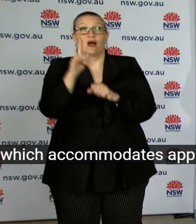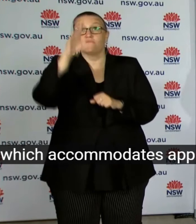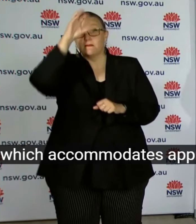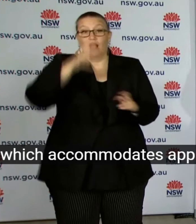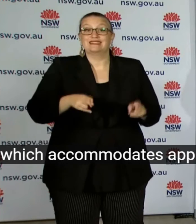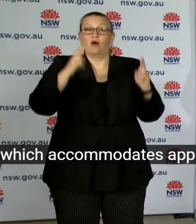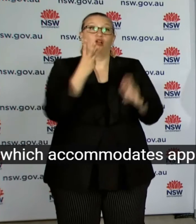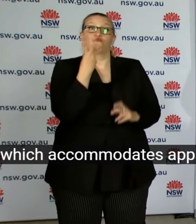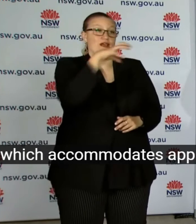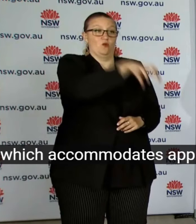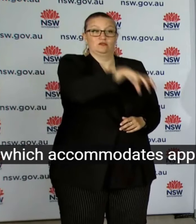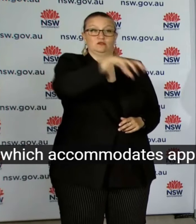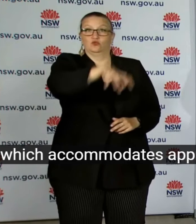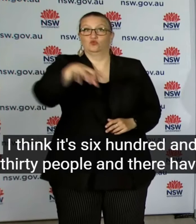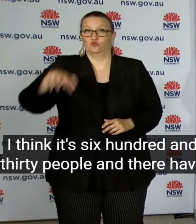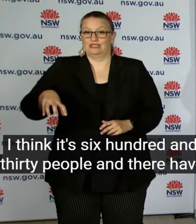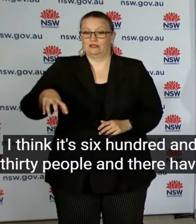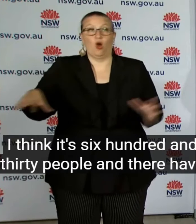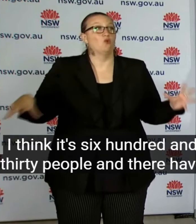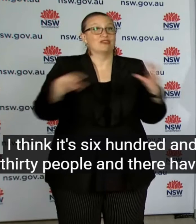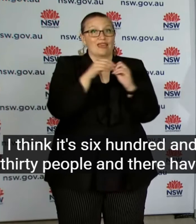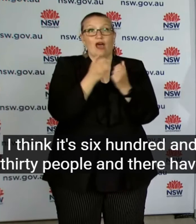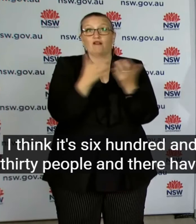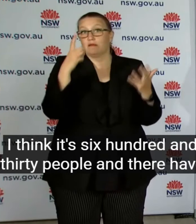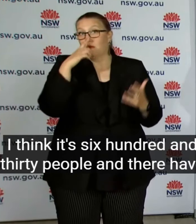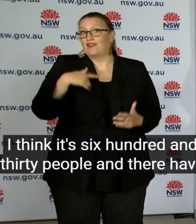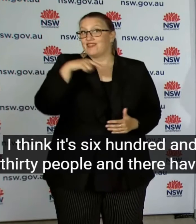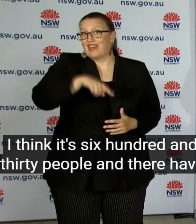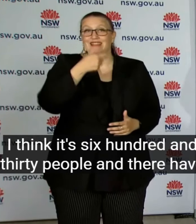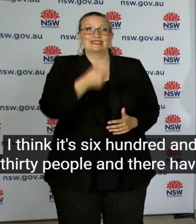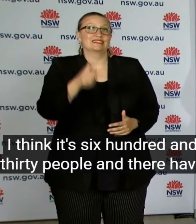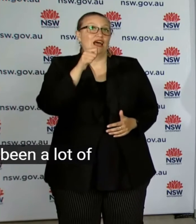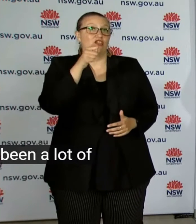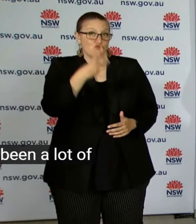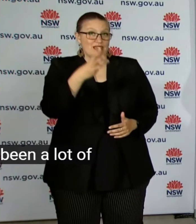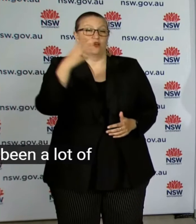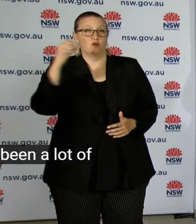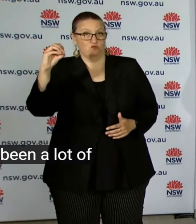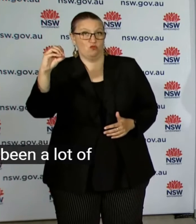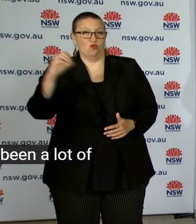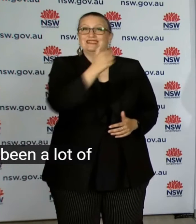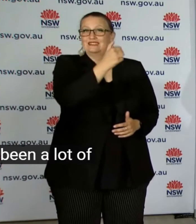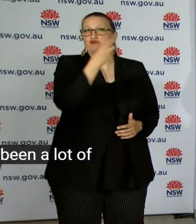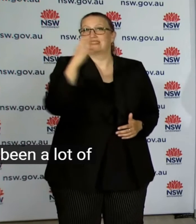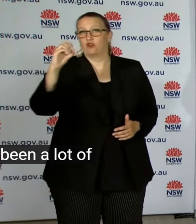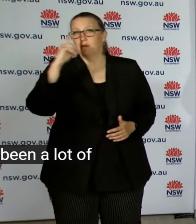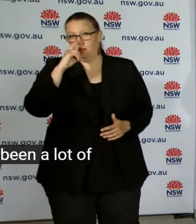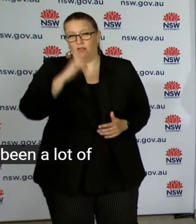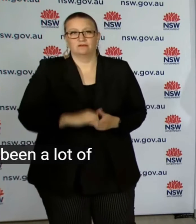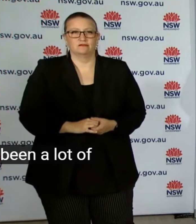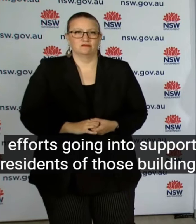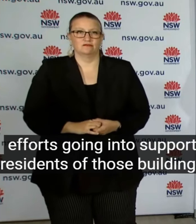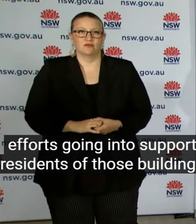approximately, I think it's 630 people. And there have been a lot of efforts going in to support residents of